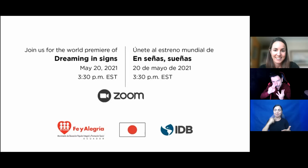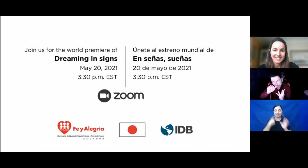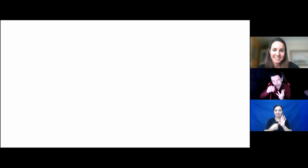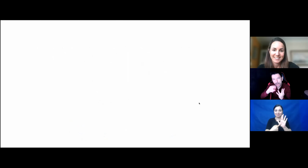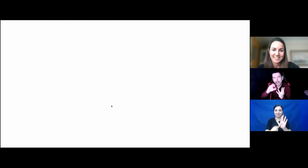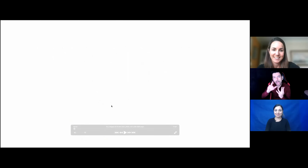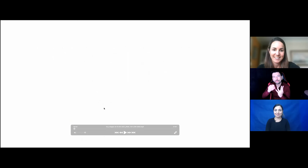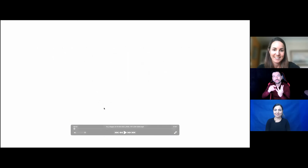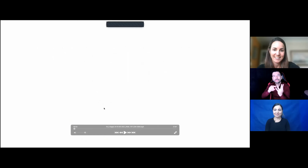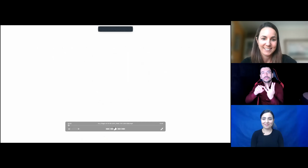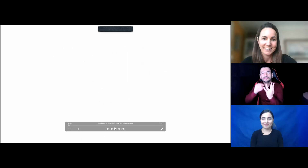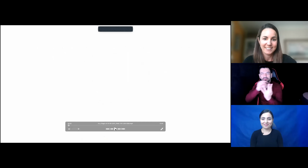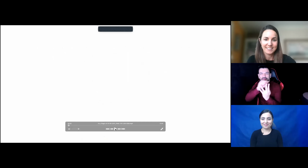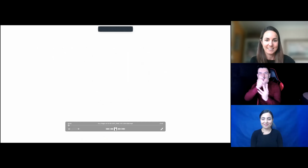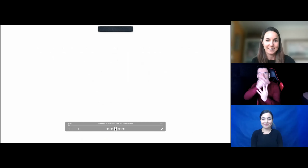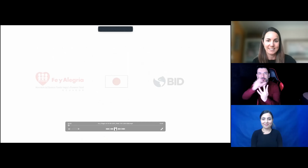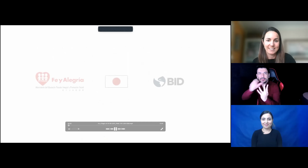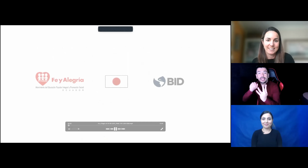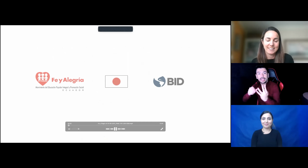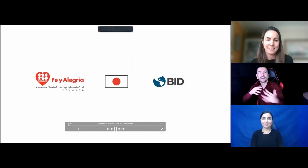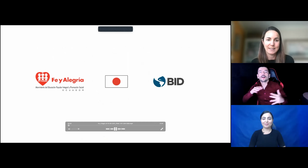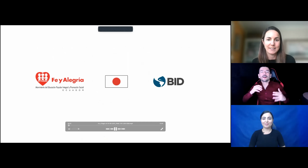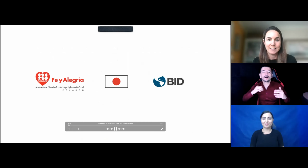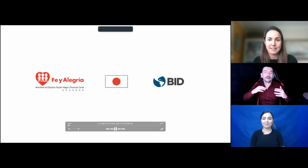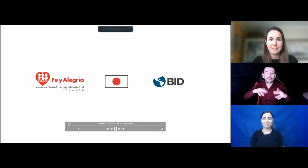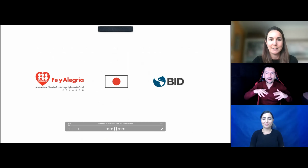to continue helping